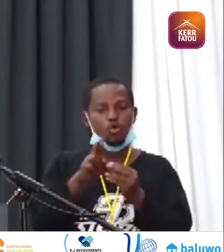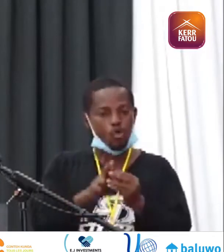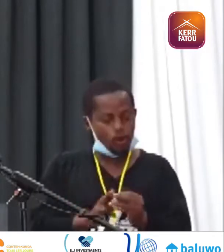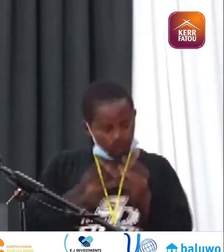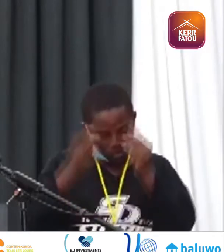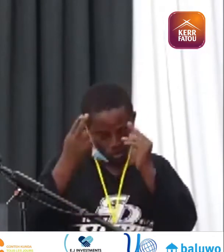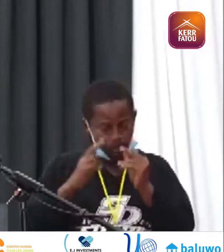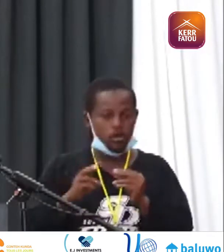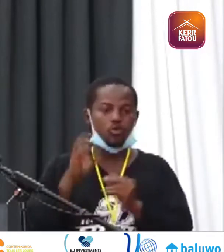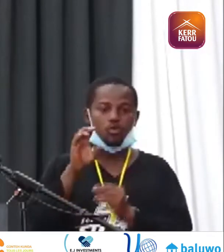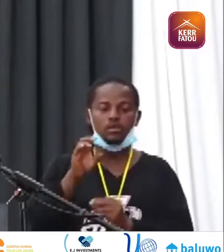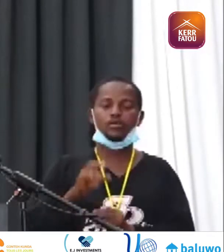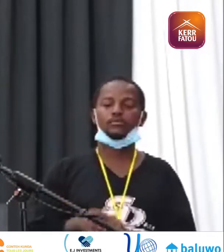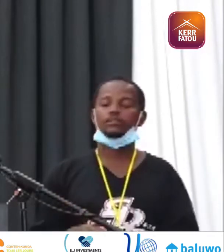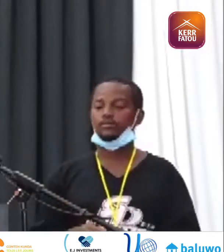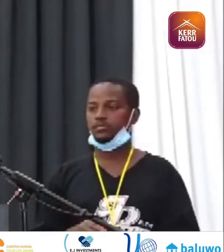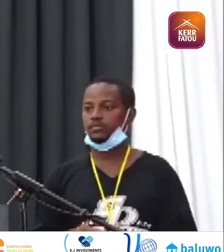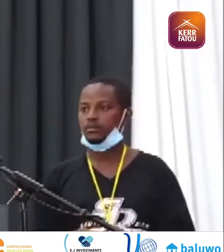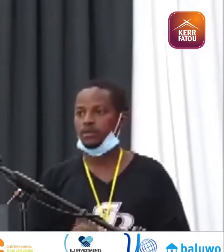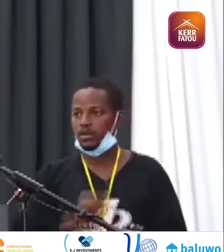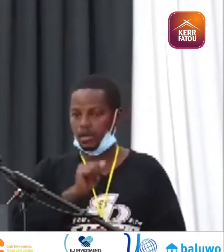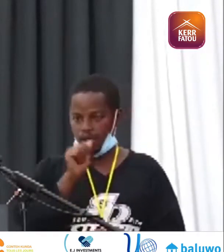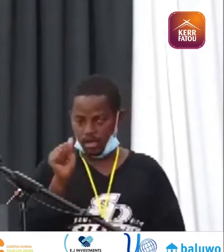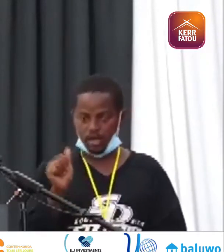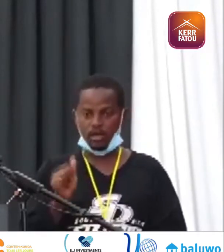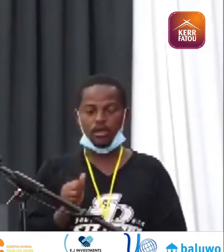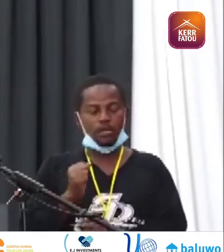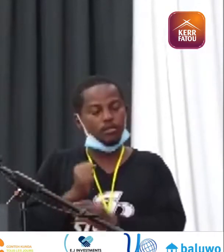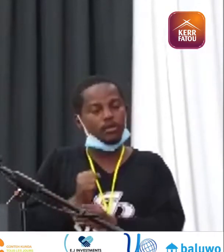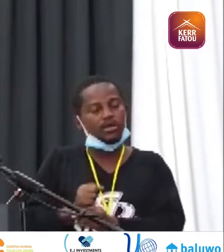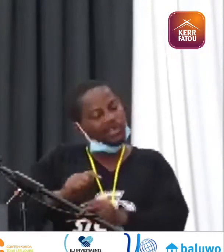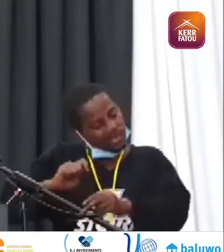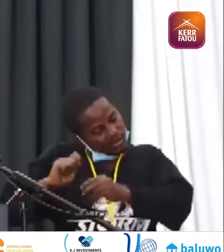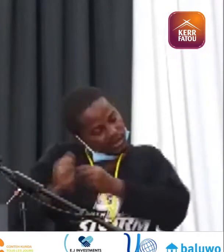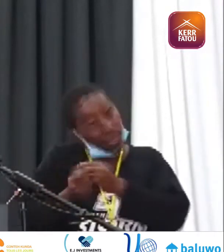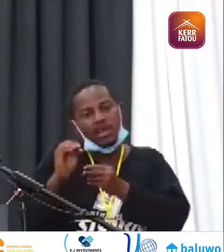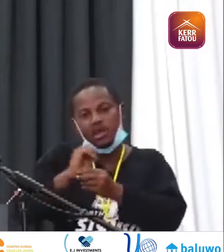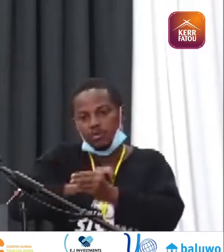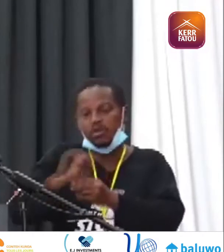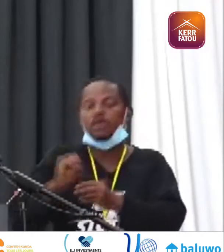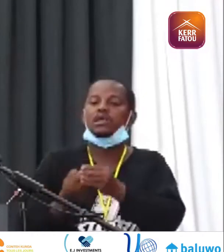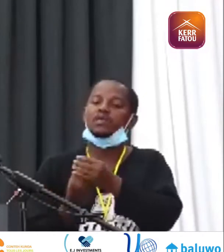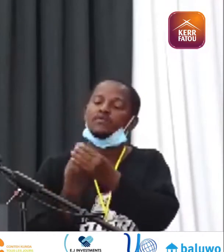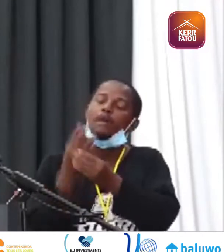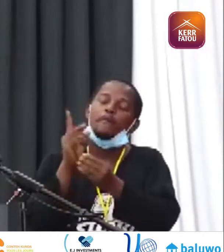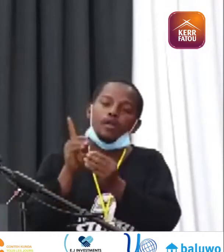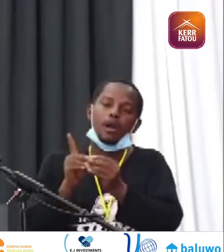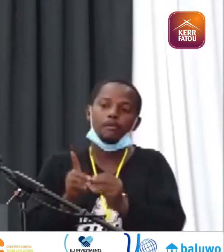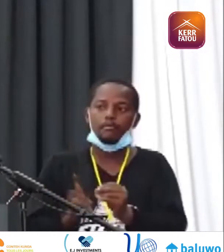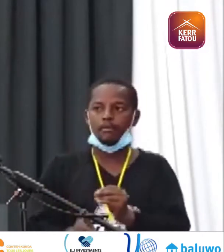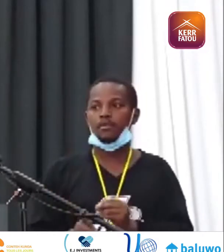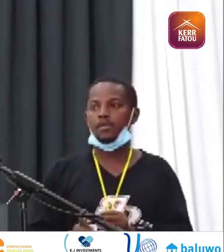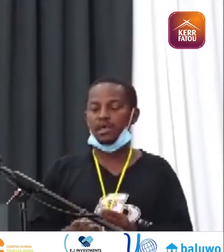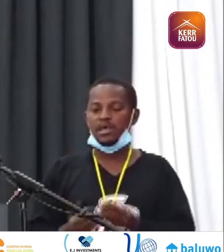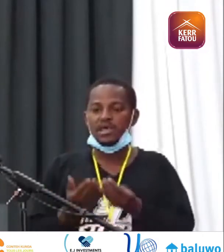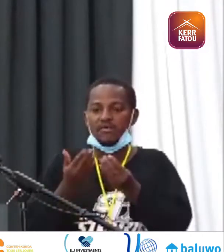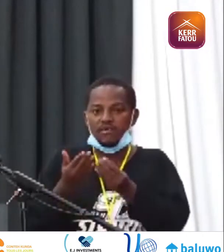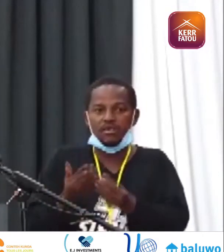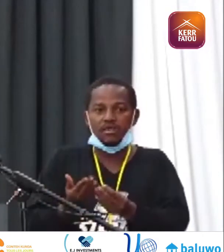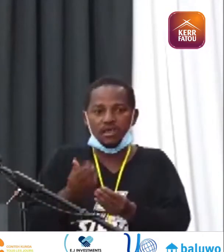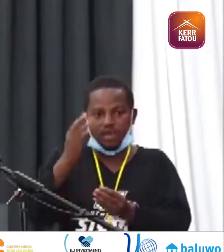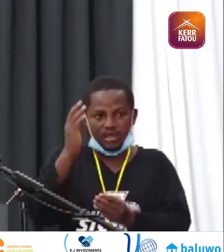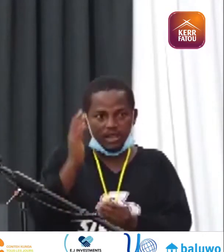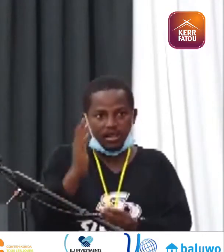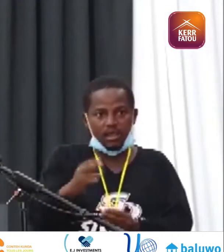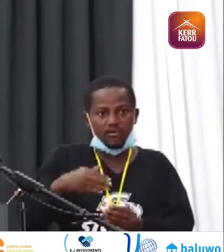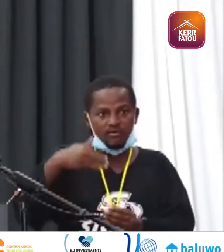law in this country, and to usher in a transformative economic development program, giving rise to